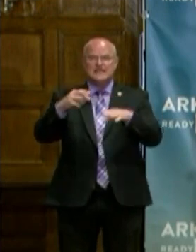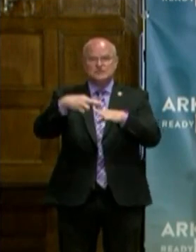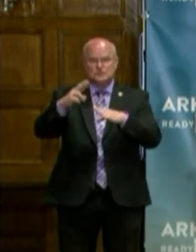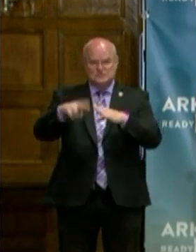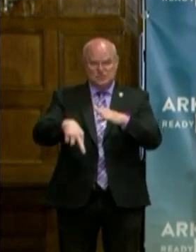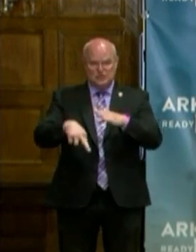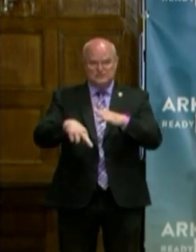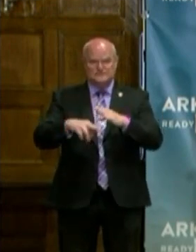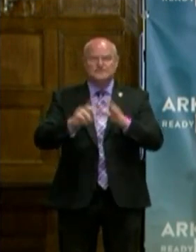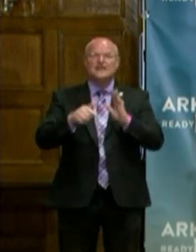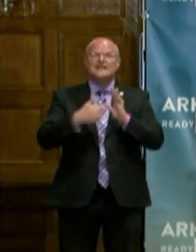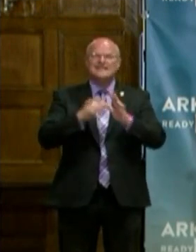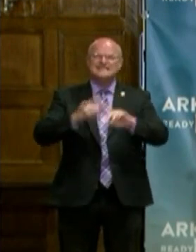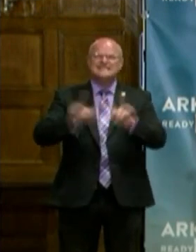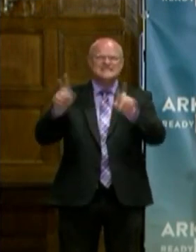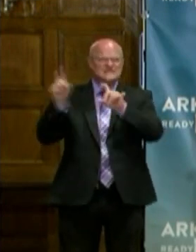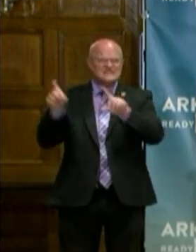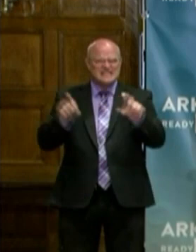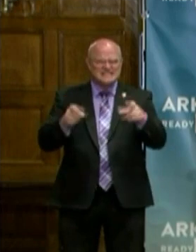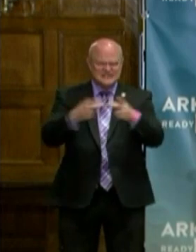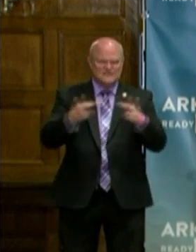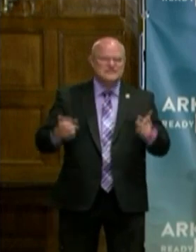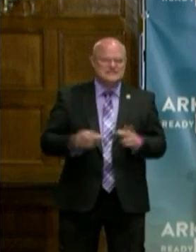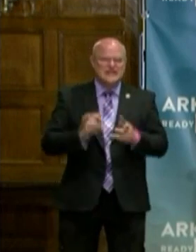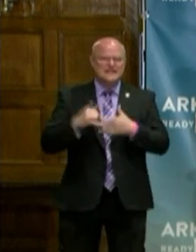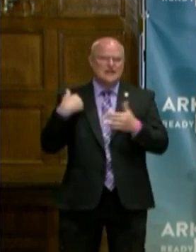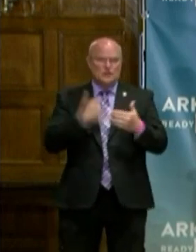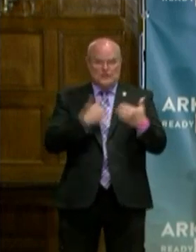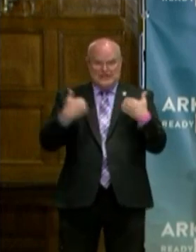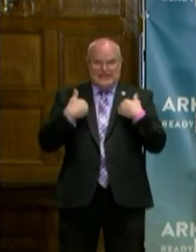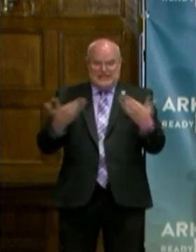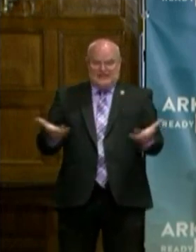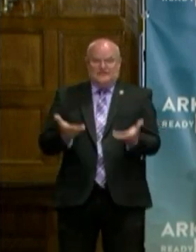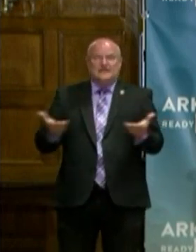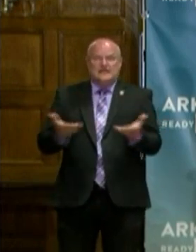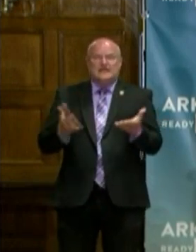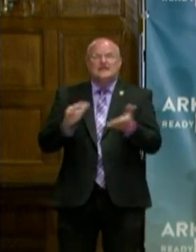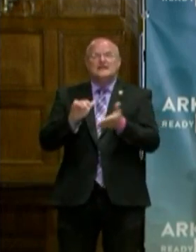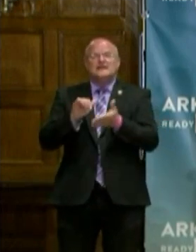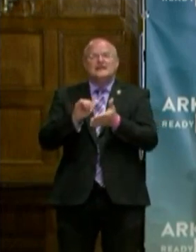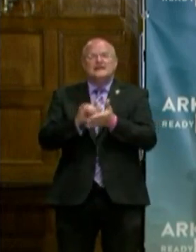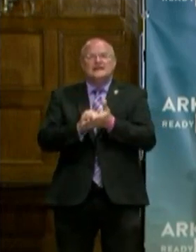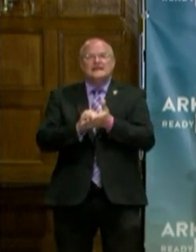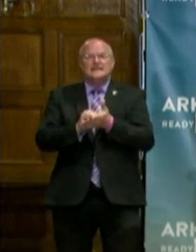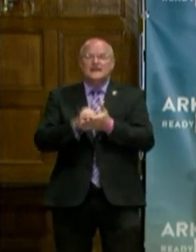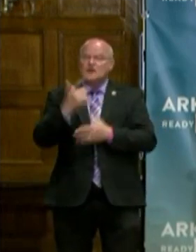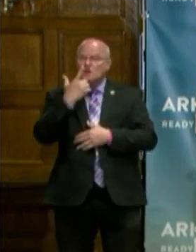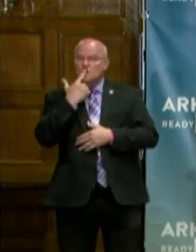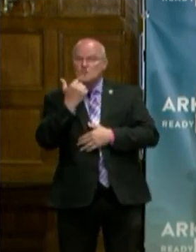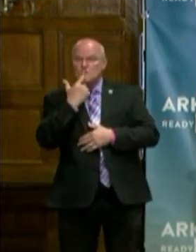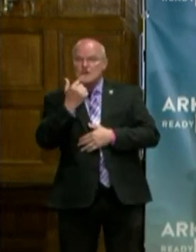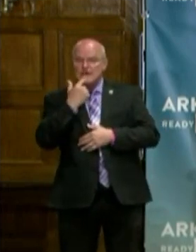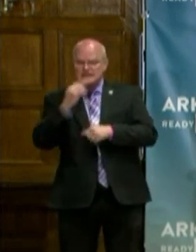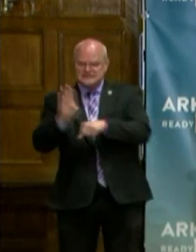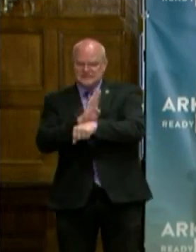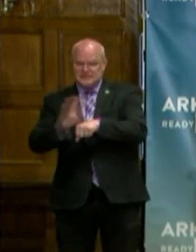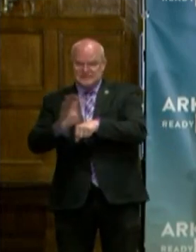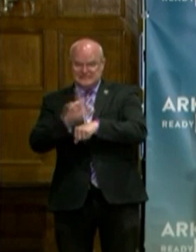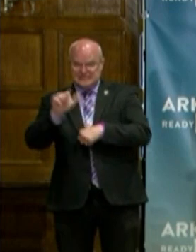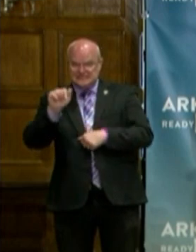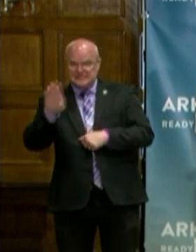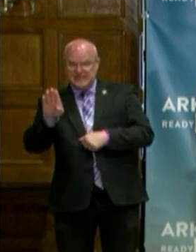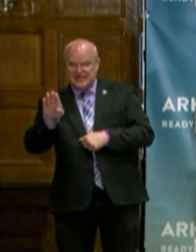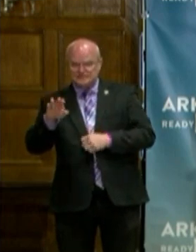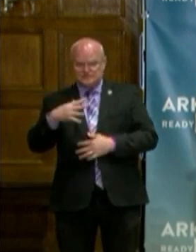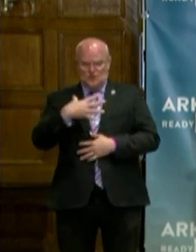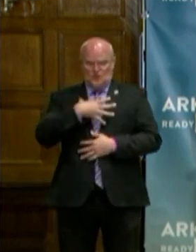result. And this is the different testing facilities that we have, which is the red is the commercial labs,